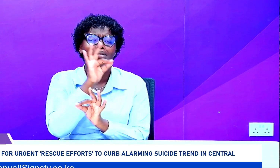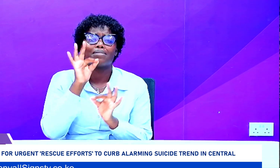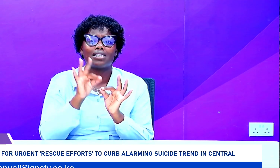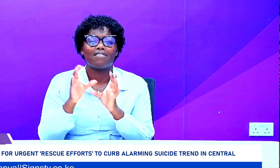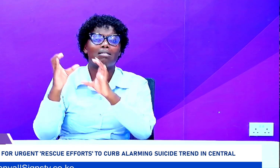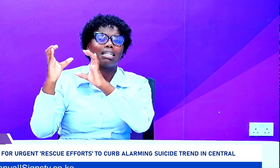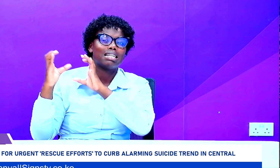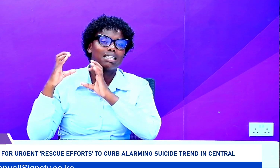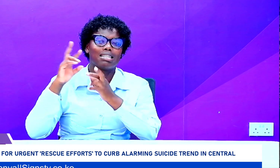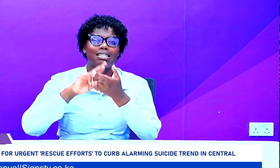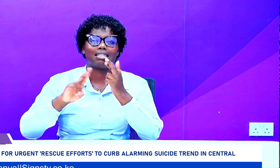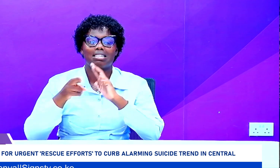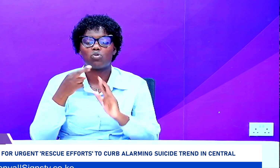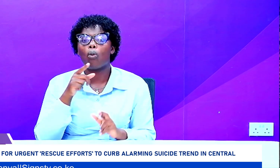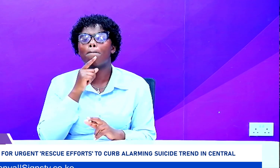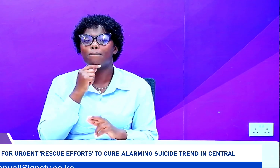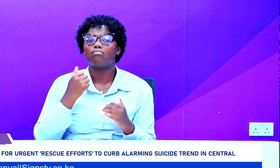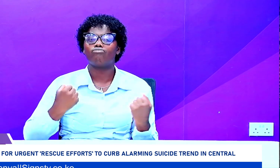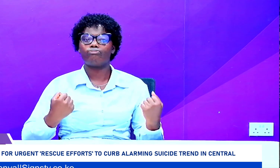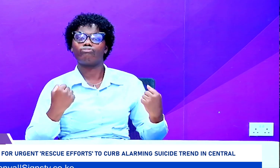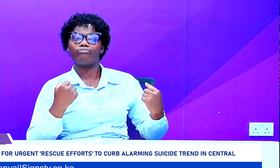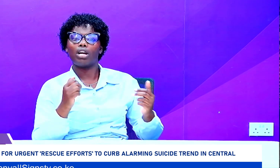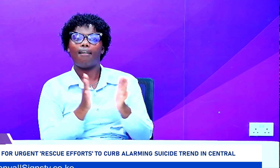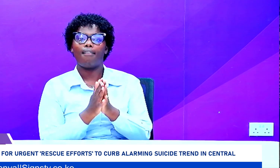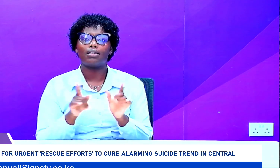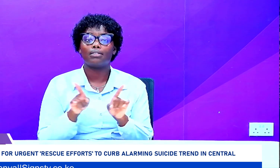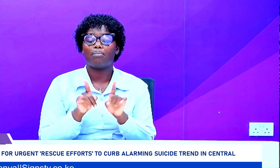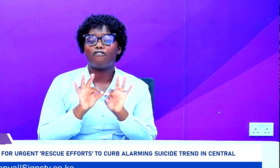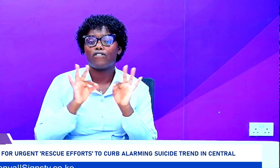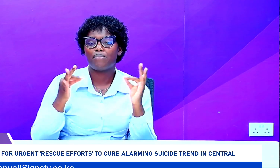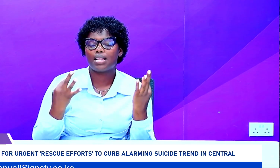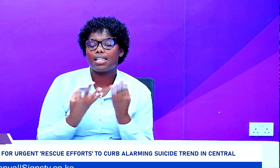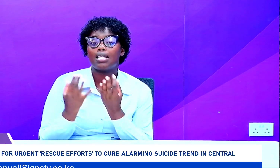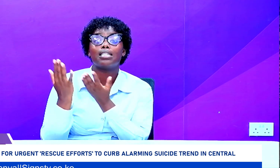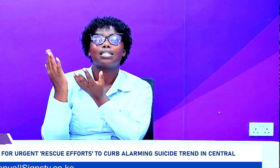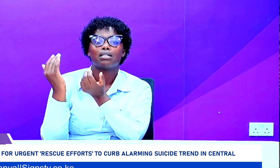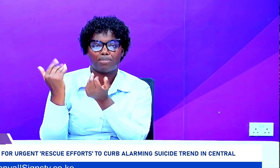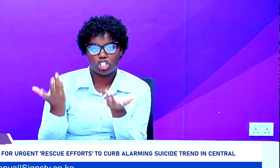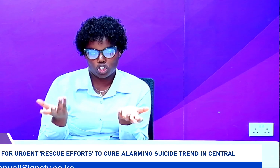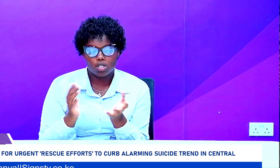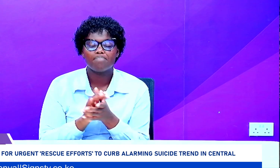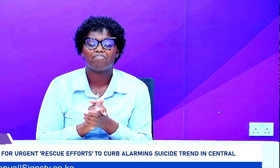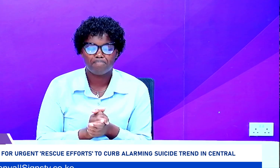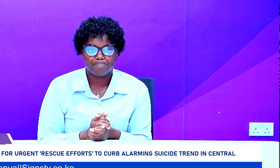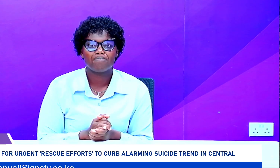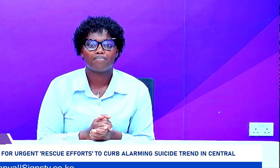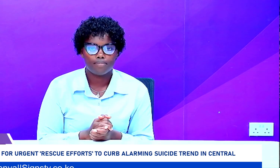pressures, alcoholism, and gender-specific burdens related to masculinity